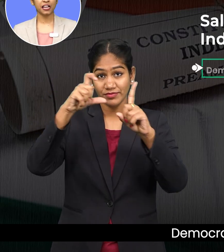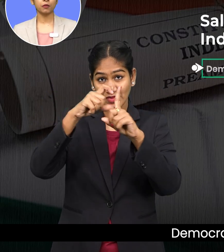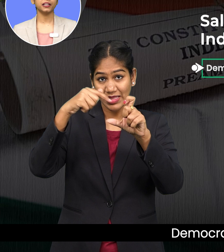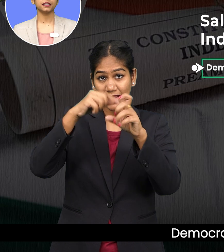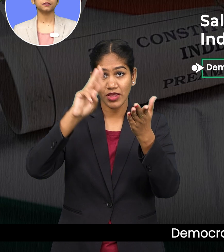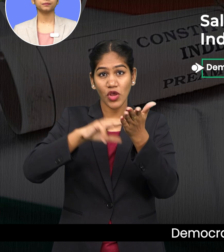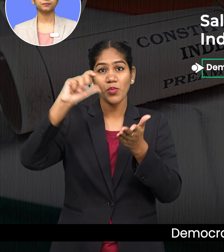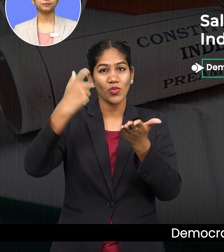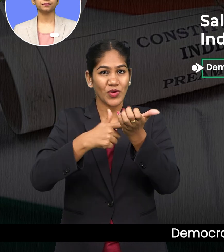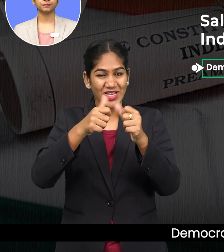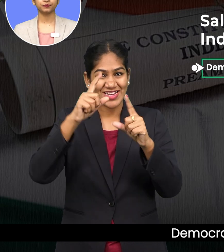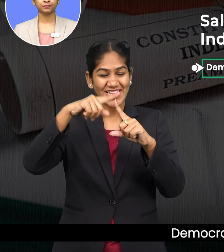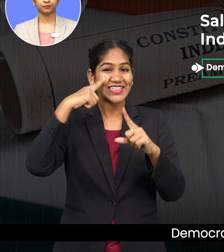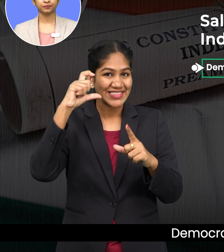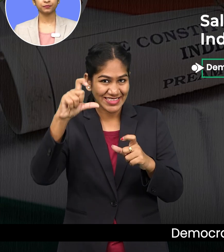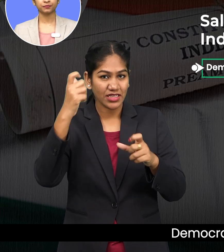democratic government,